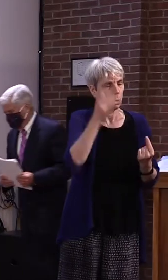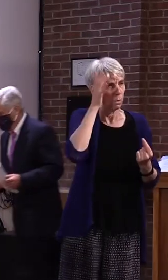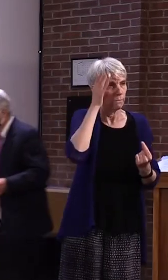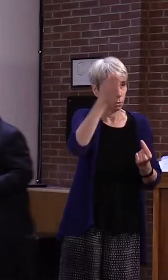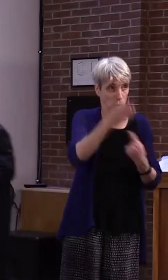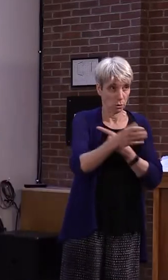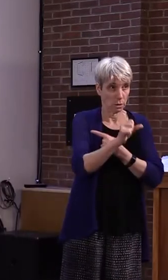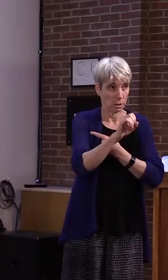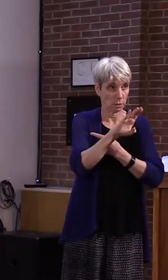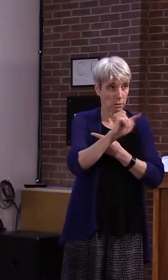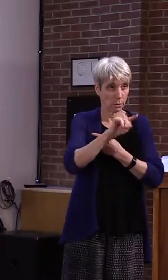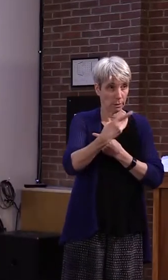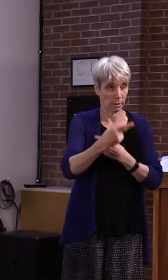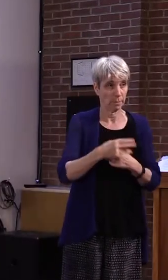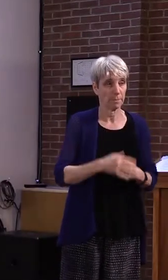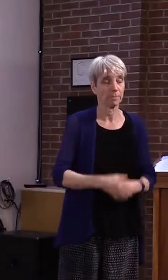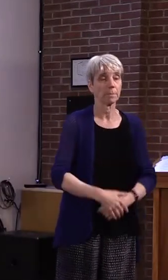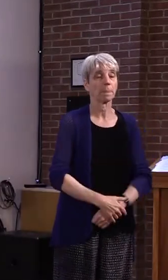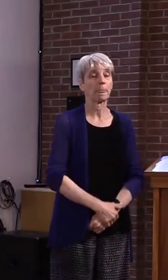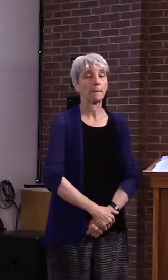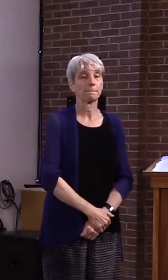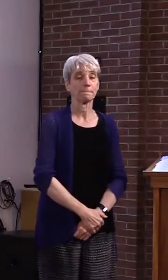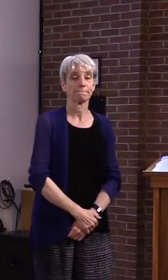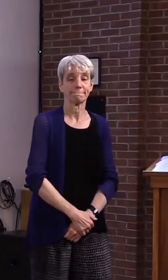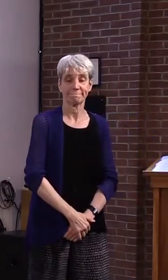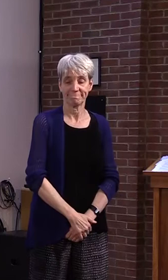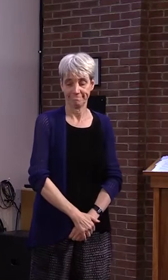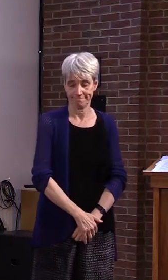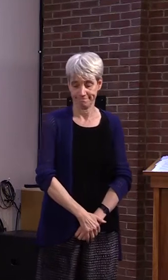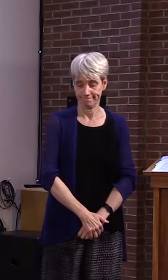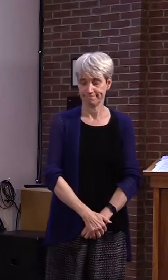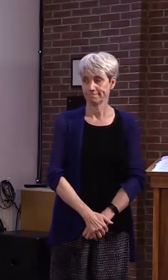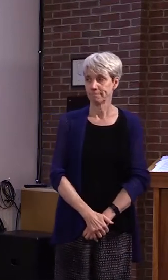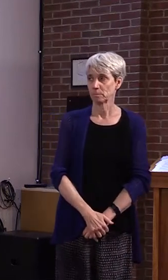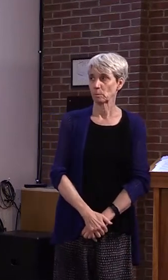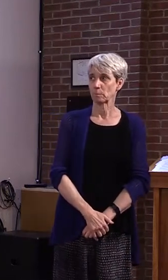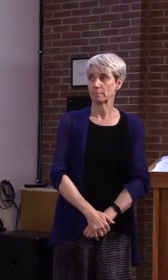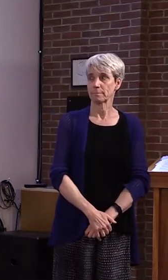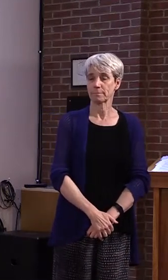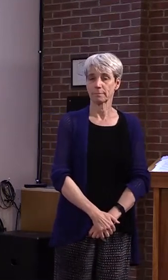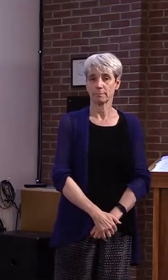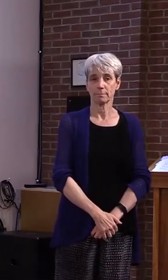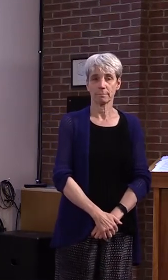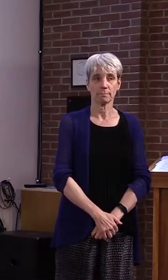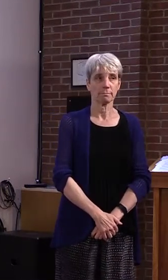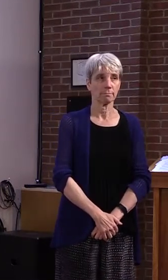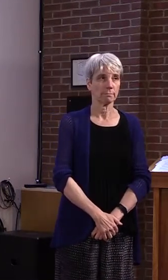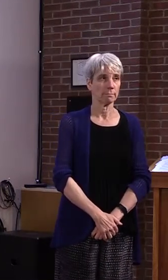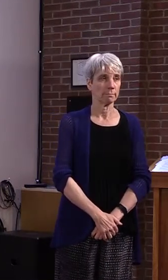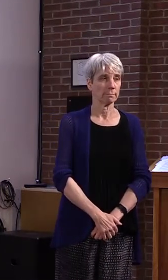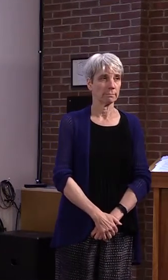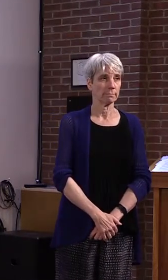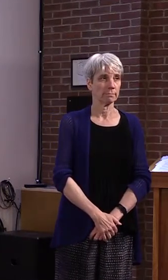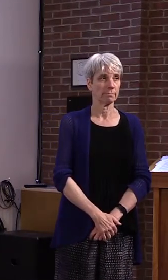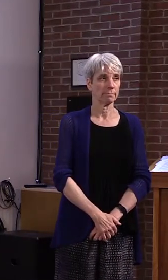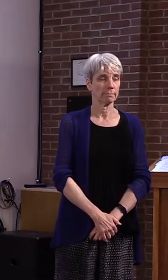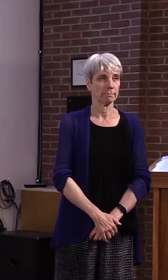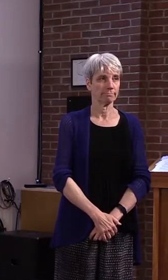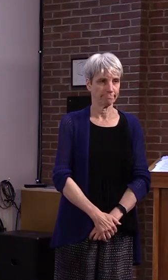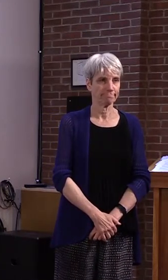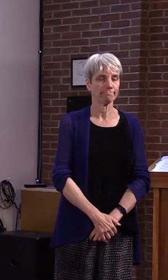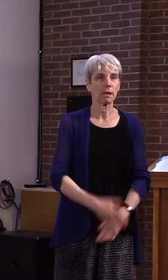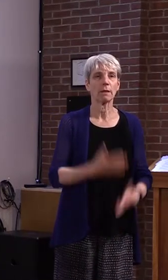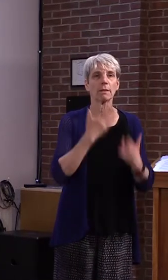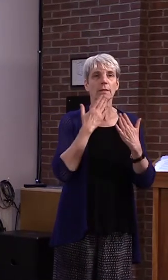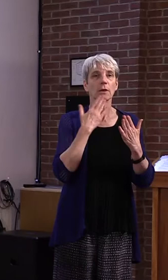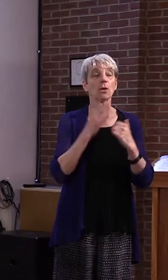Secretary Smith. Thank you. Thank you for the question. Just to give everyone an